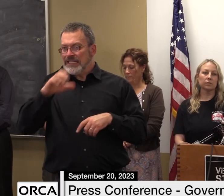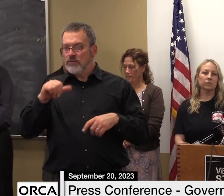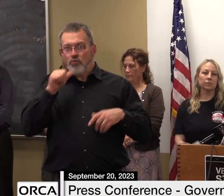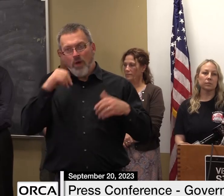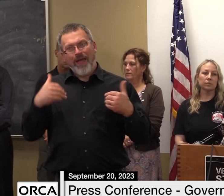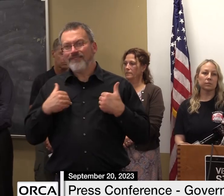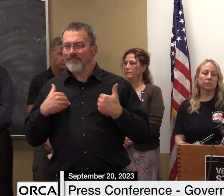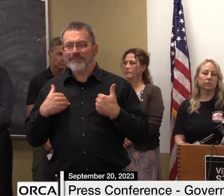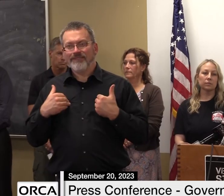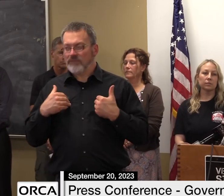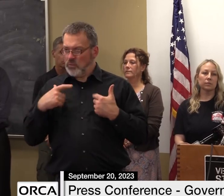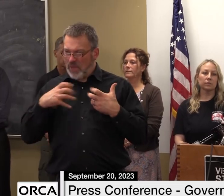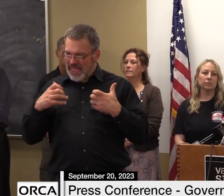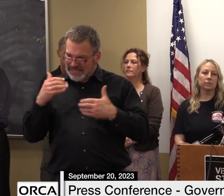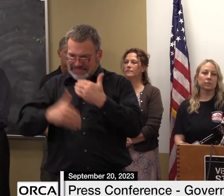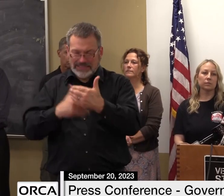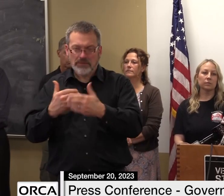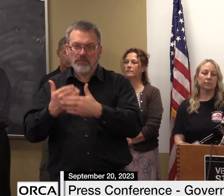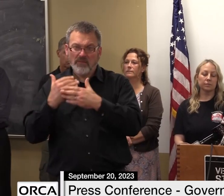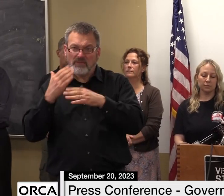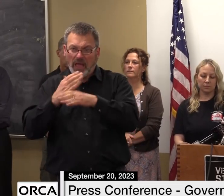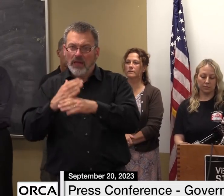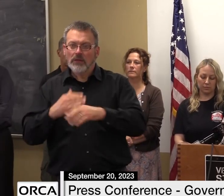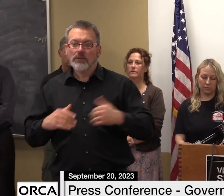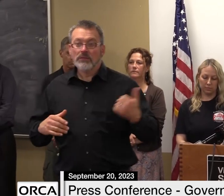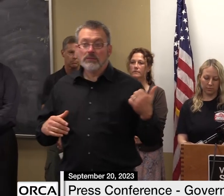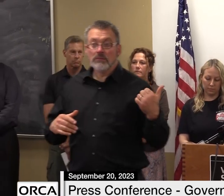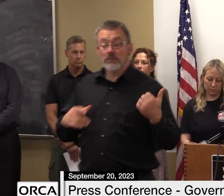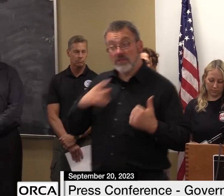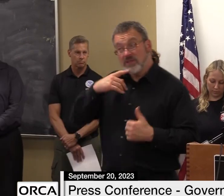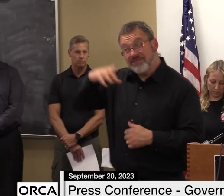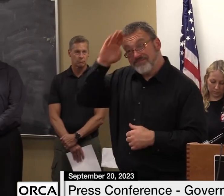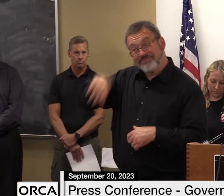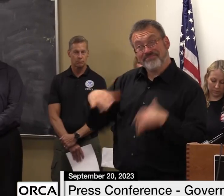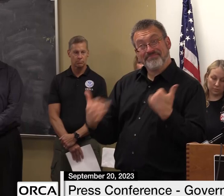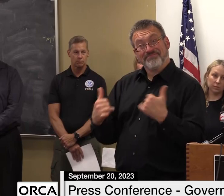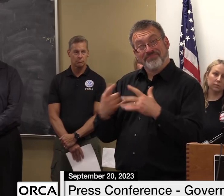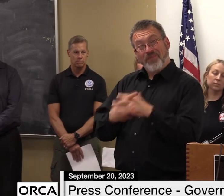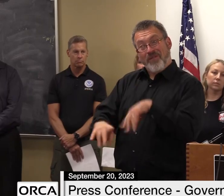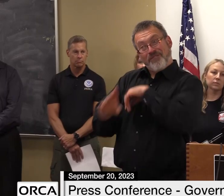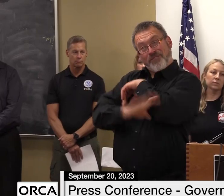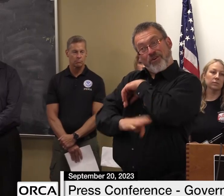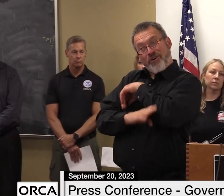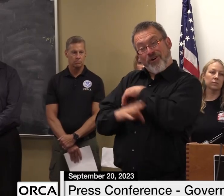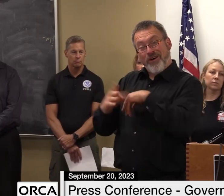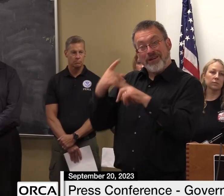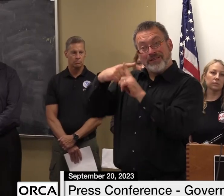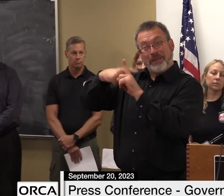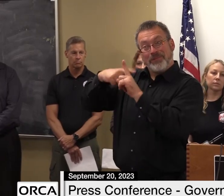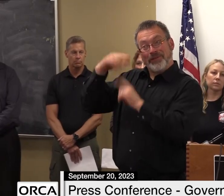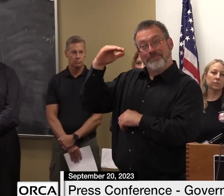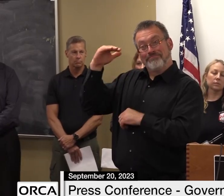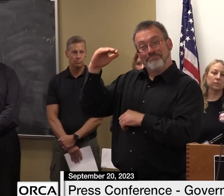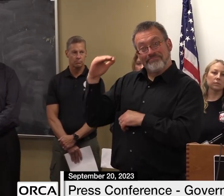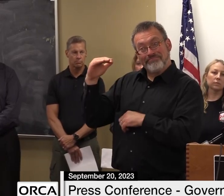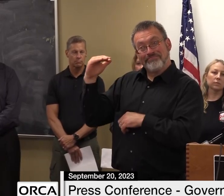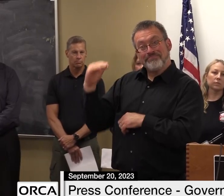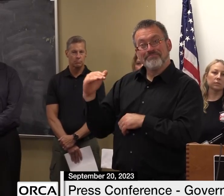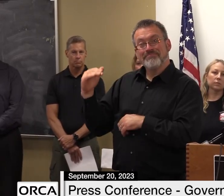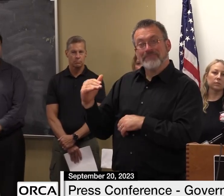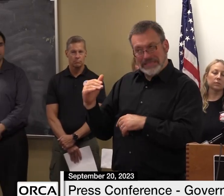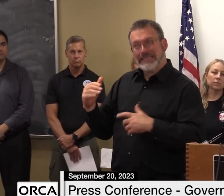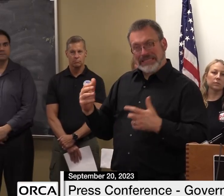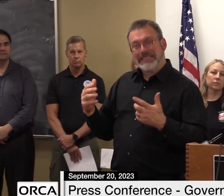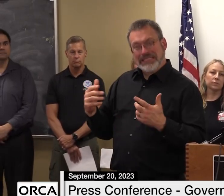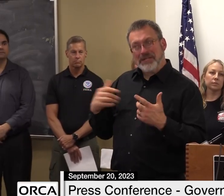when you start seeing the temperature drop, and I hear some of the stories and anecdotally, we want to make sure that